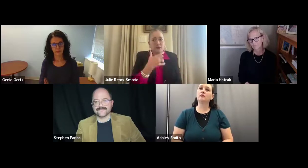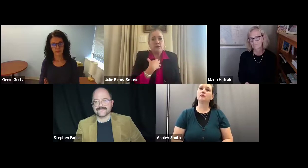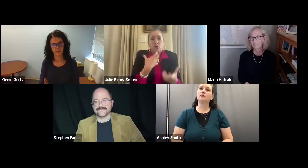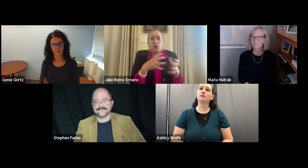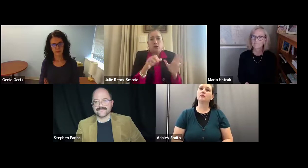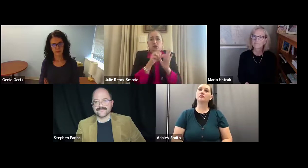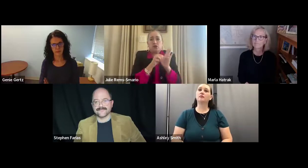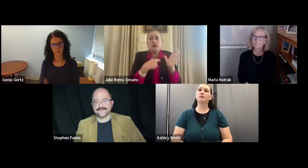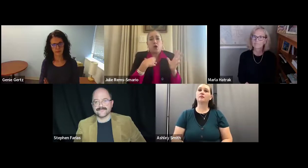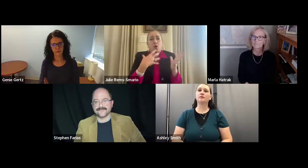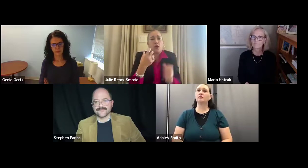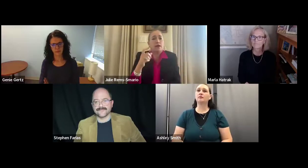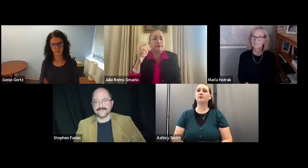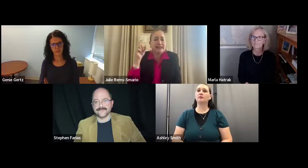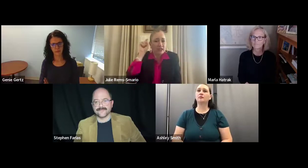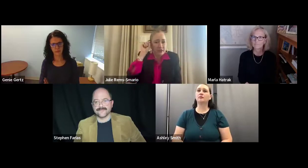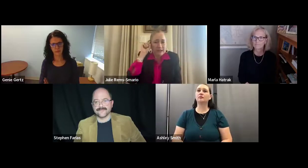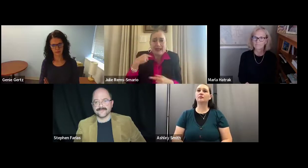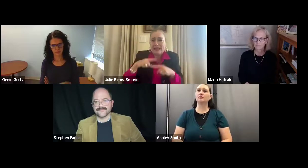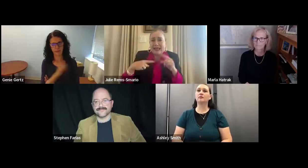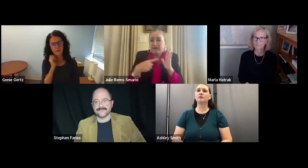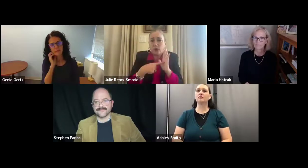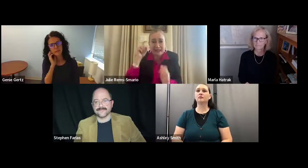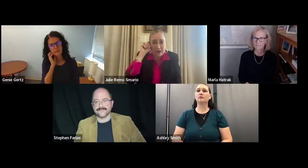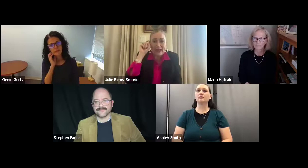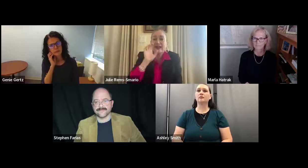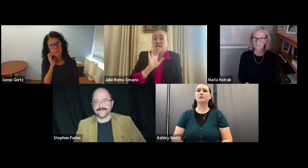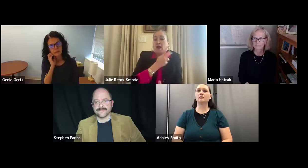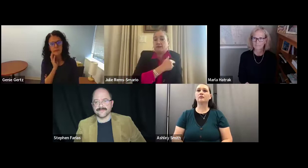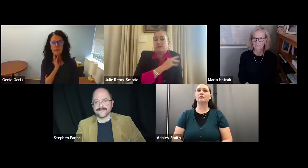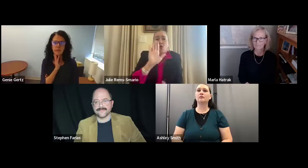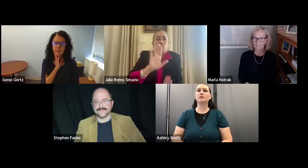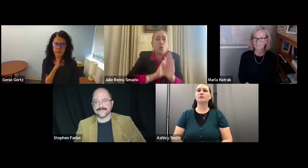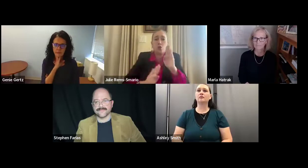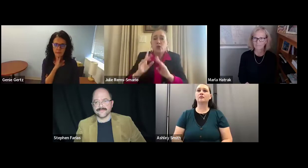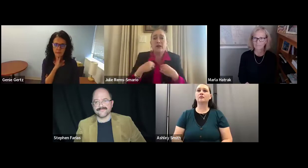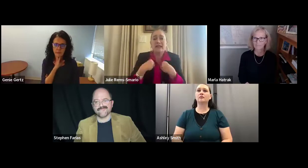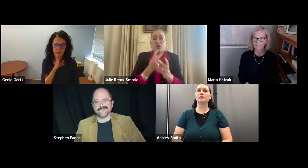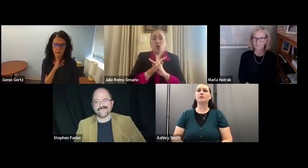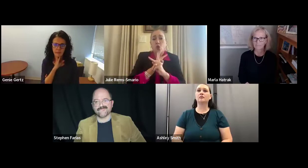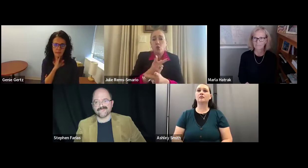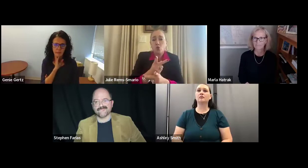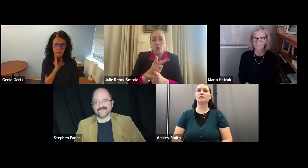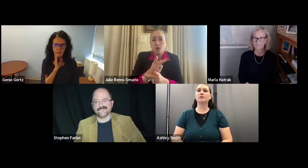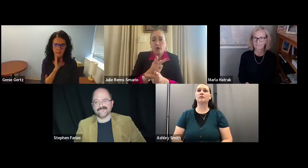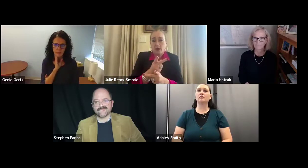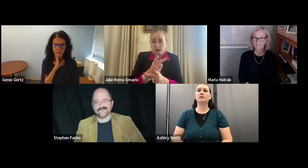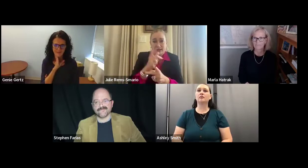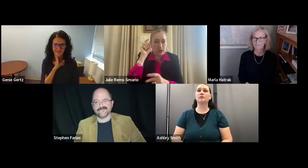additional testing. And the parents are saying they don't want surgery, that they're wanting, for example, a hearing aid. They're told that they cannot afford that.